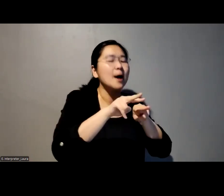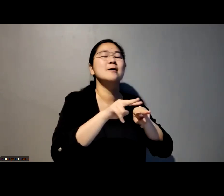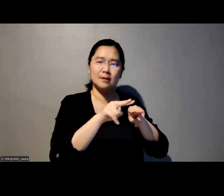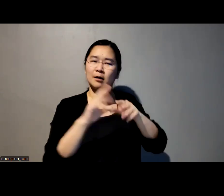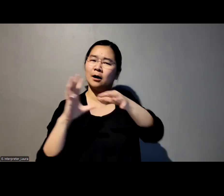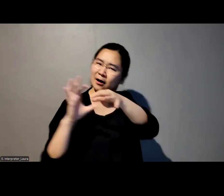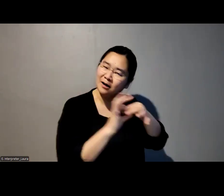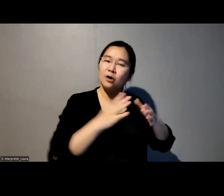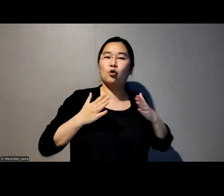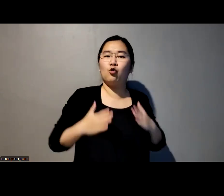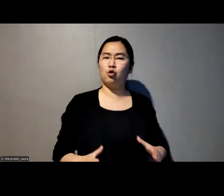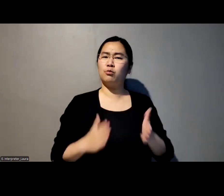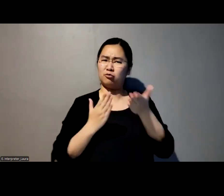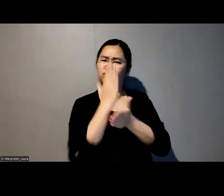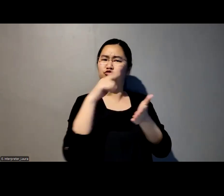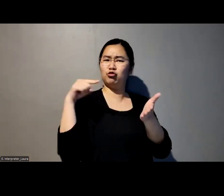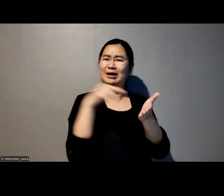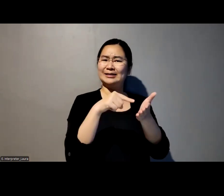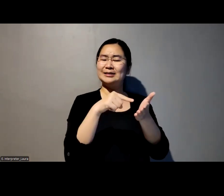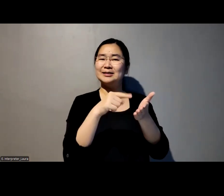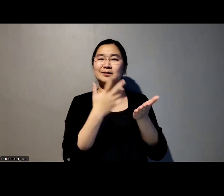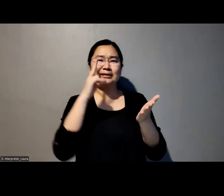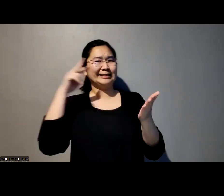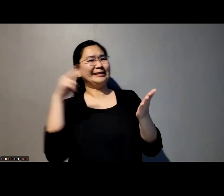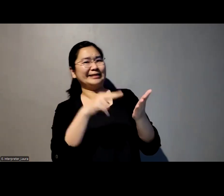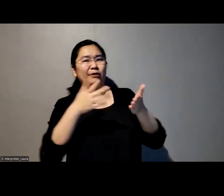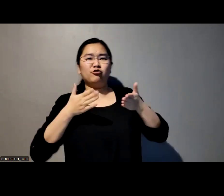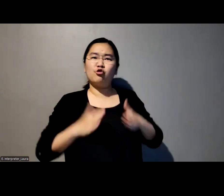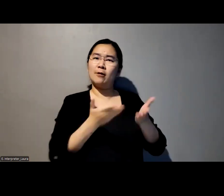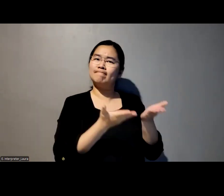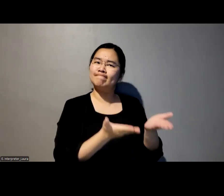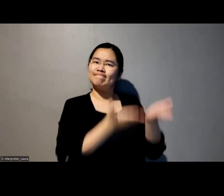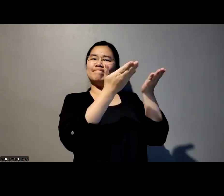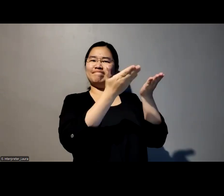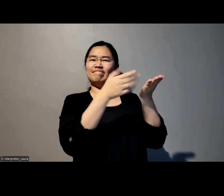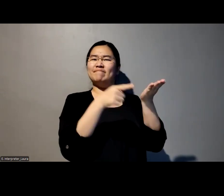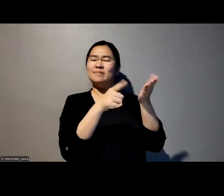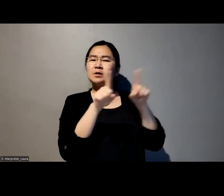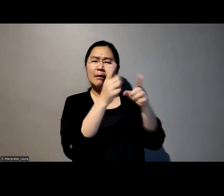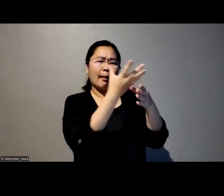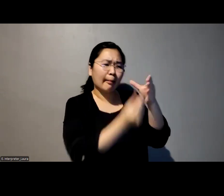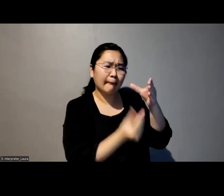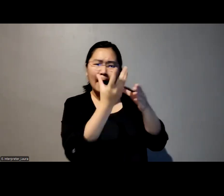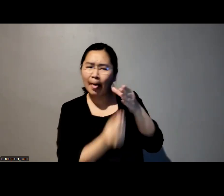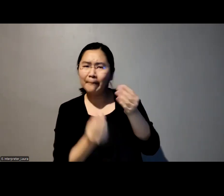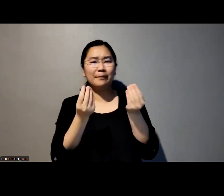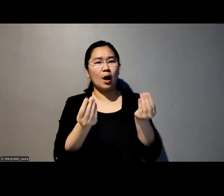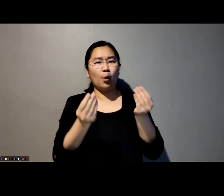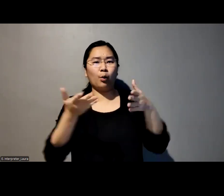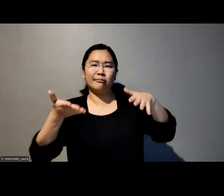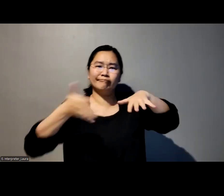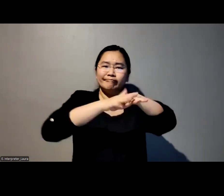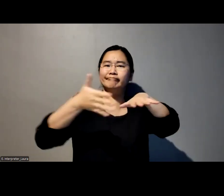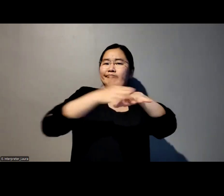to live independently and within the community and prevent any risk of harm through deinstitutionalization